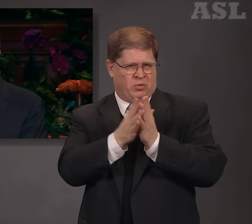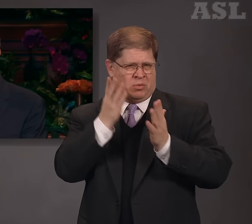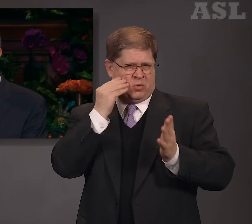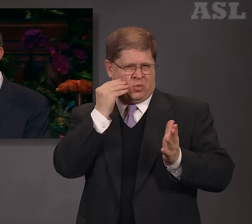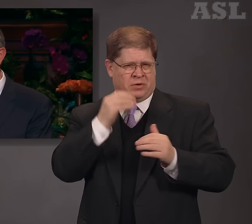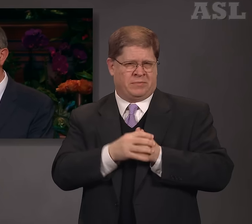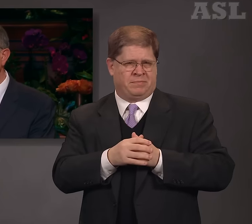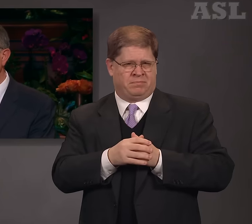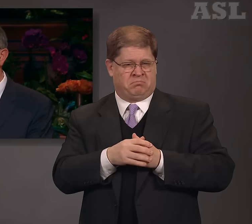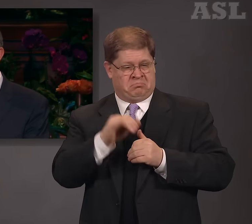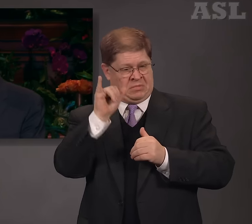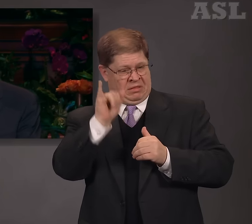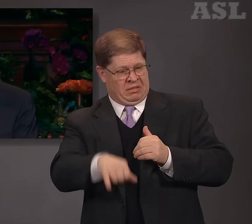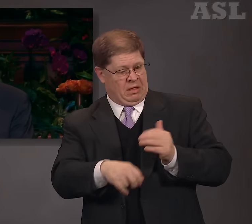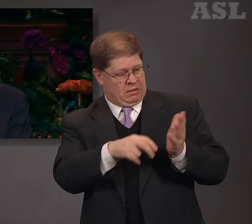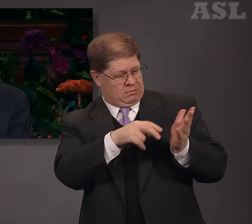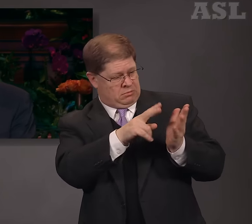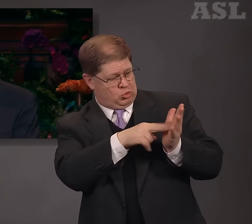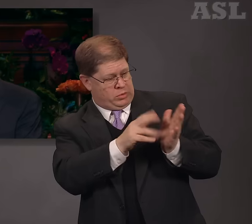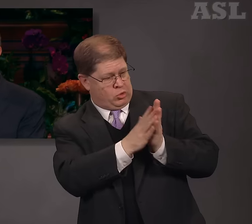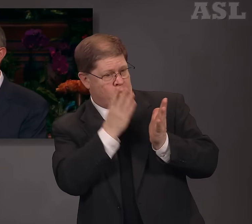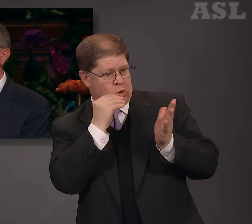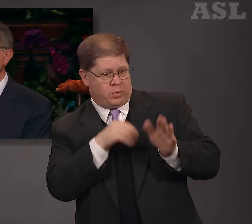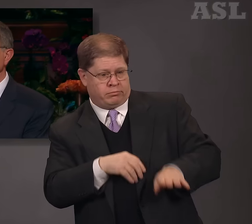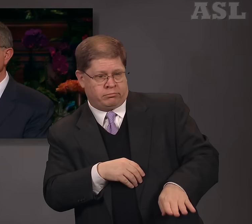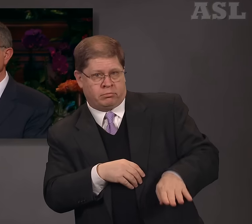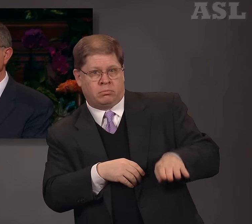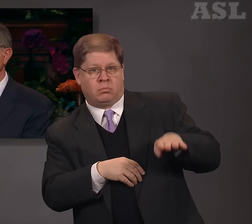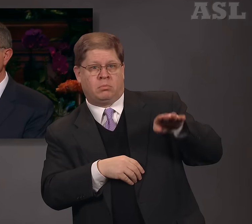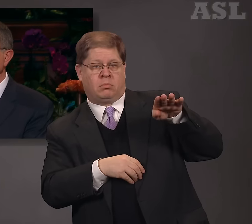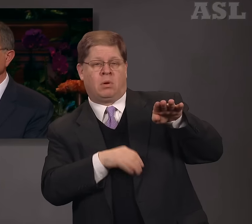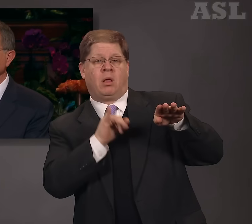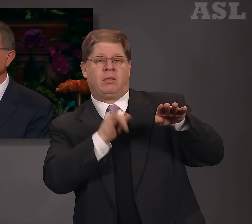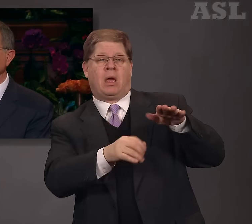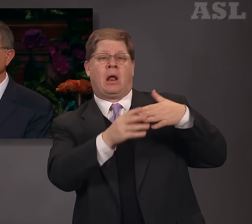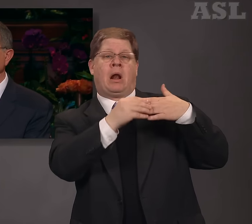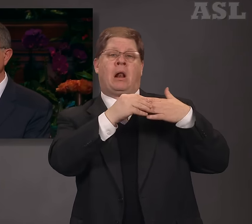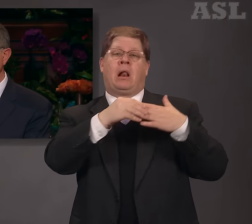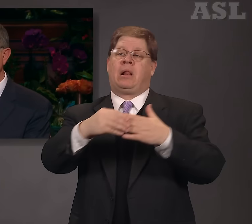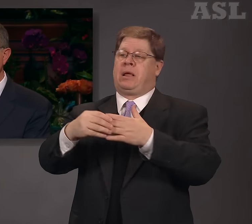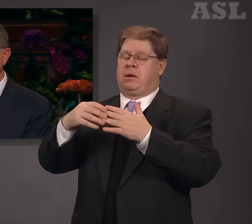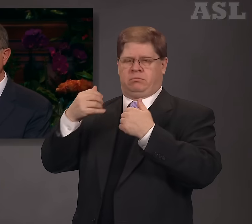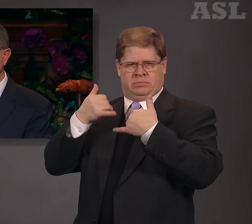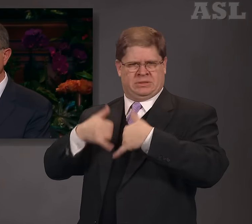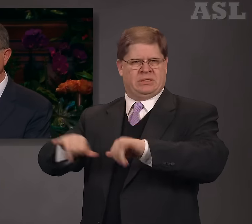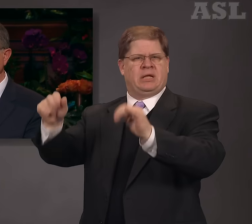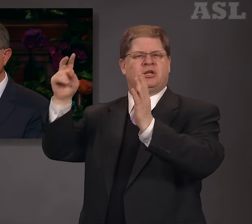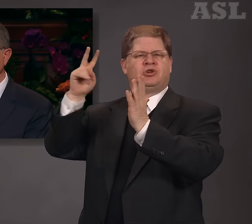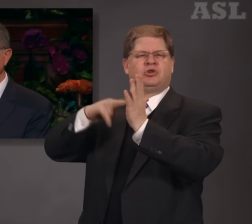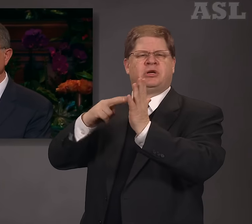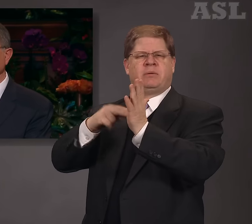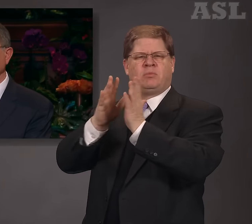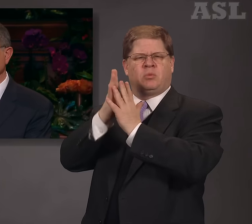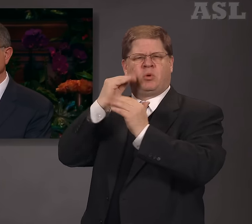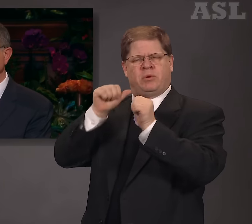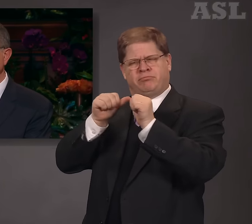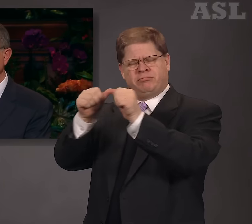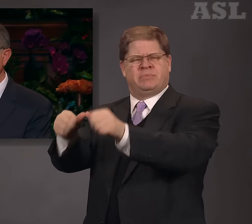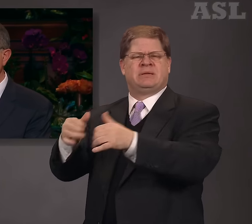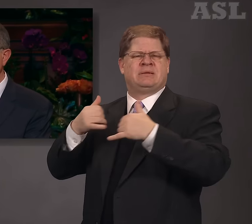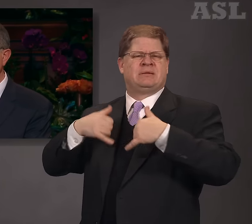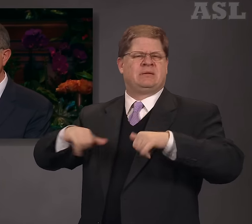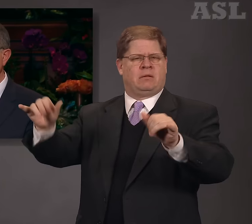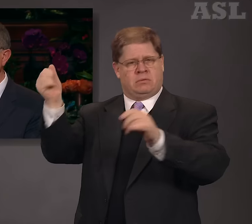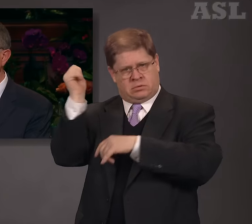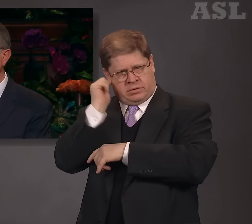This experience reading the Book of Mormon as a boy started a pattern of scripture study that continues to bless me to this day. I still read